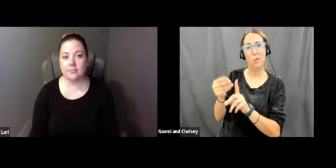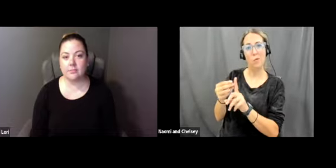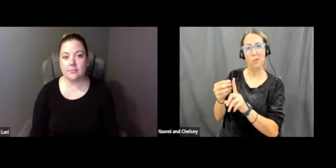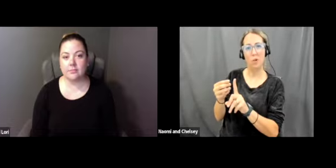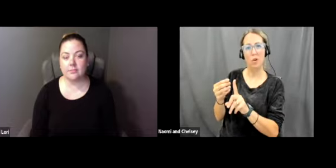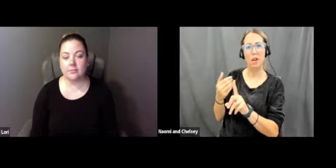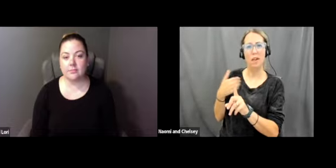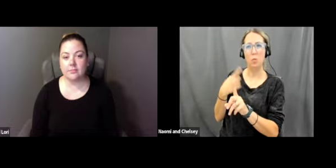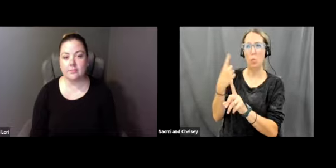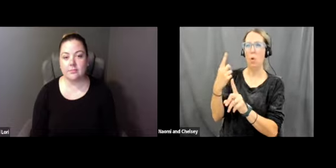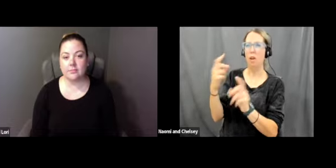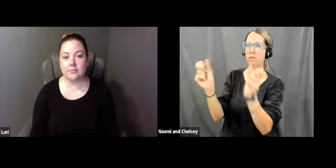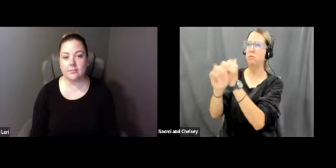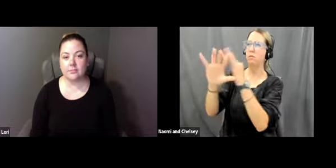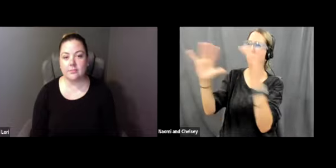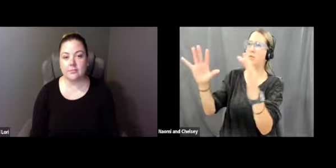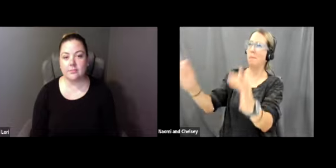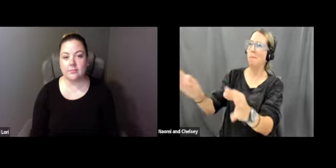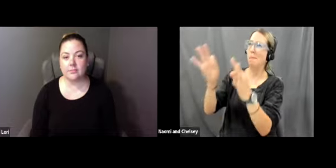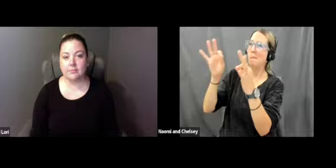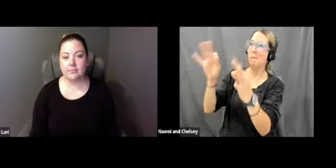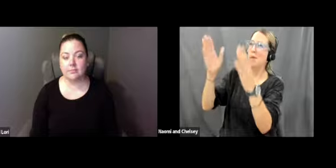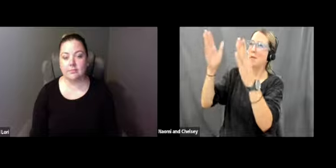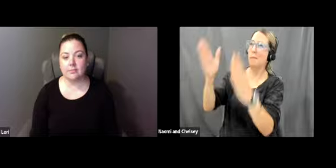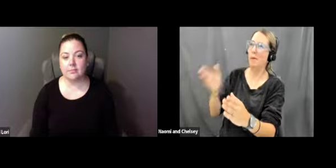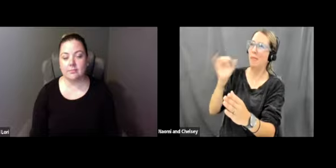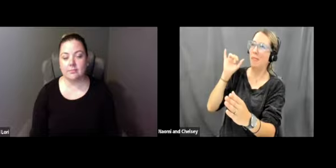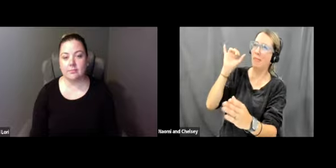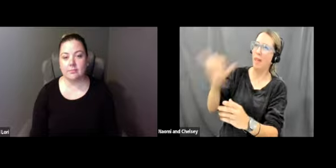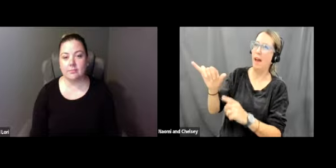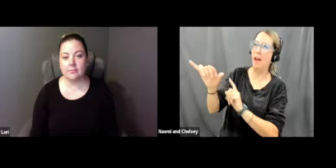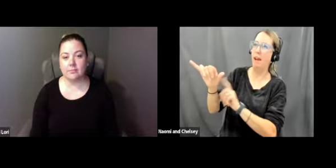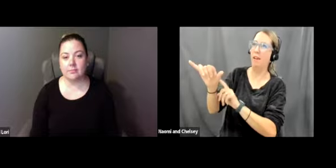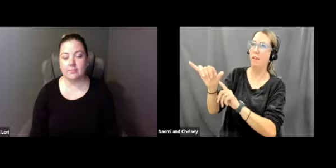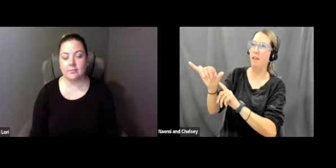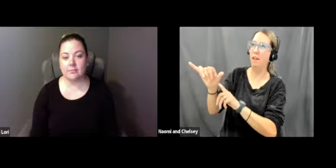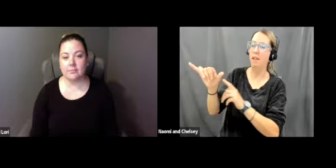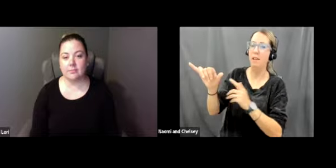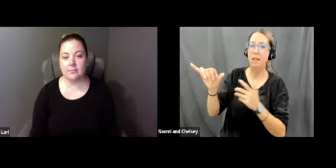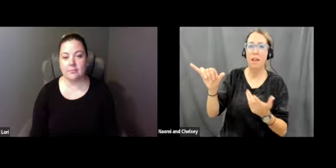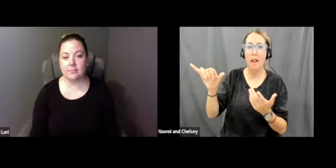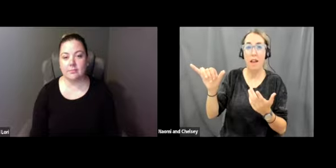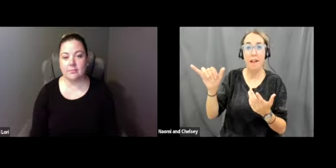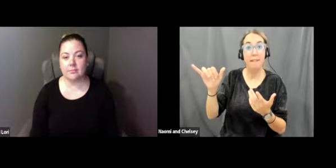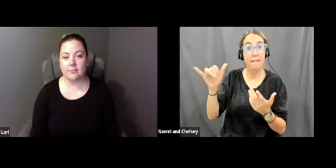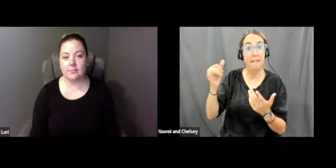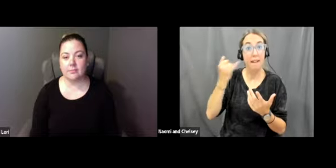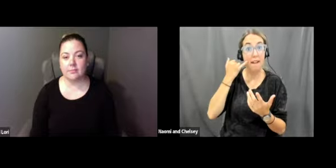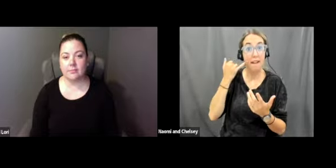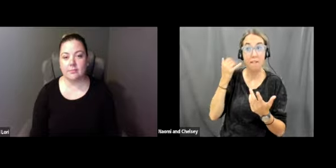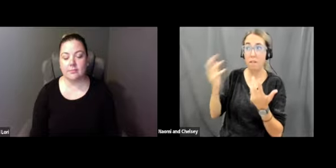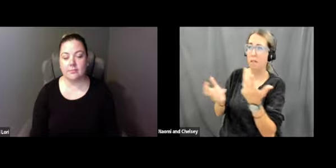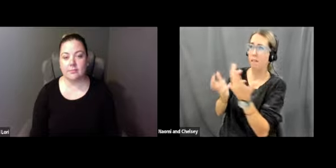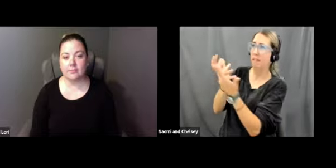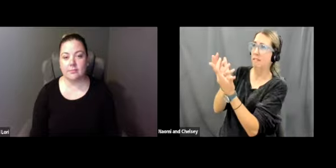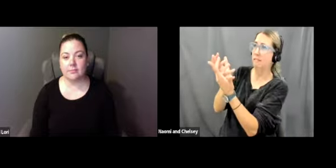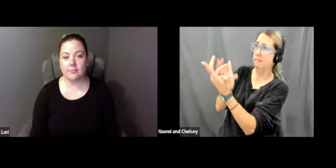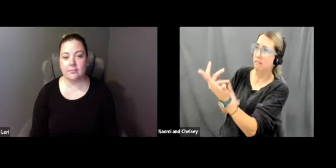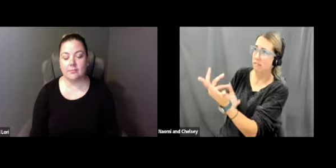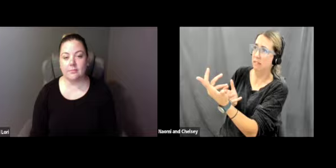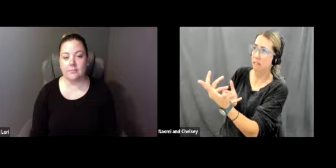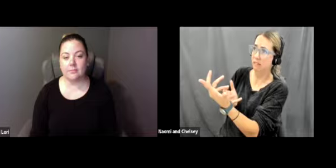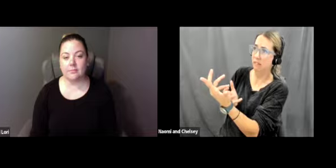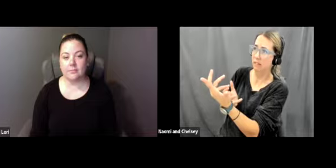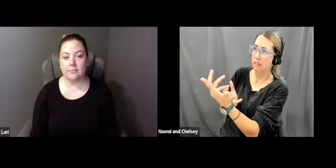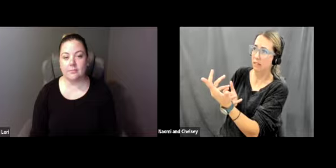like mainstream culture has this one specific ideal. And there's a lot of ways that we can not be that ideal, and how that